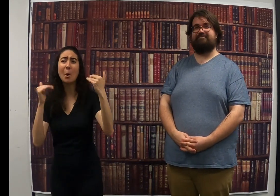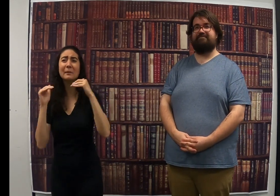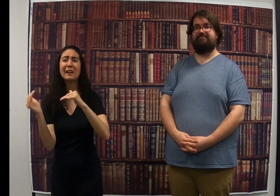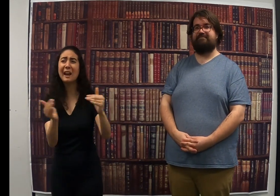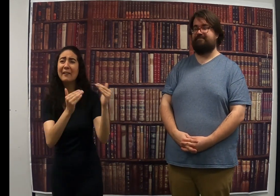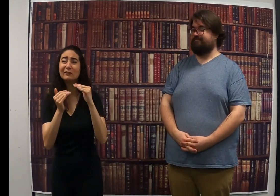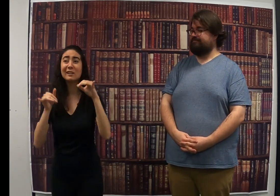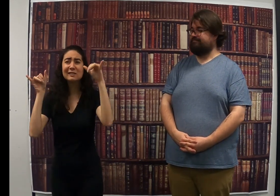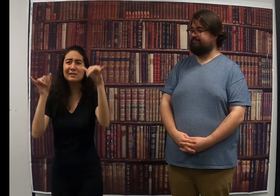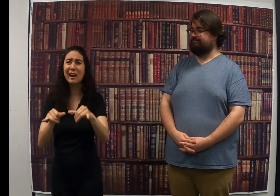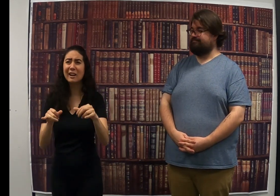Echo.